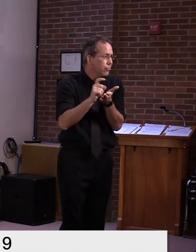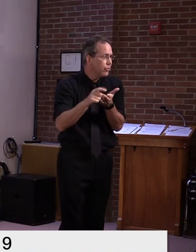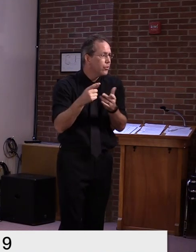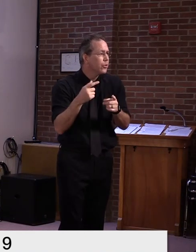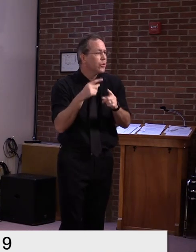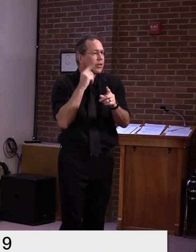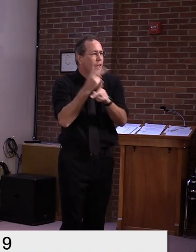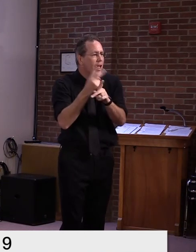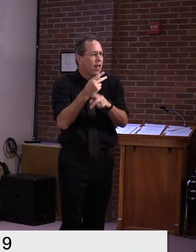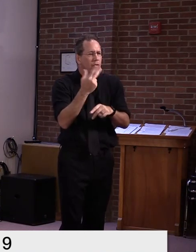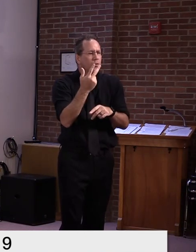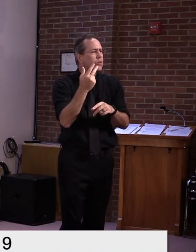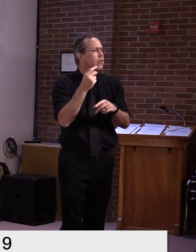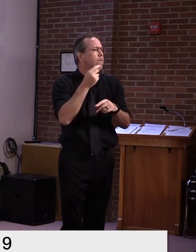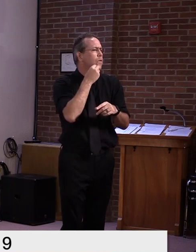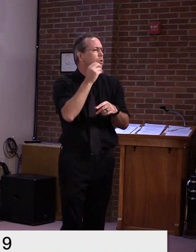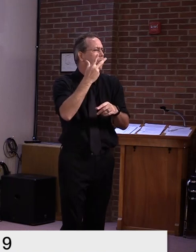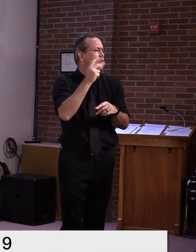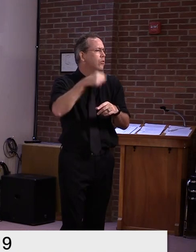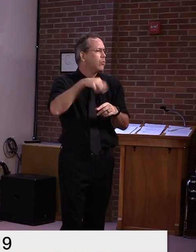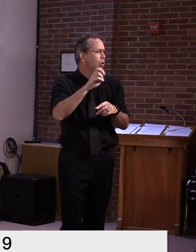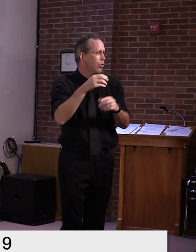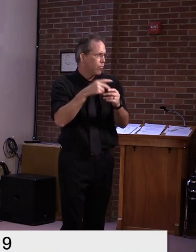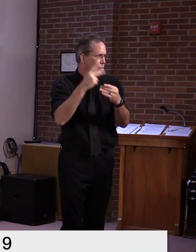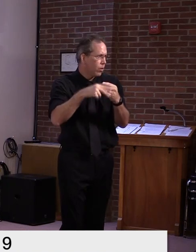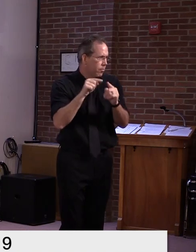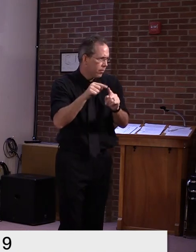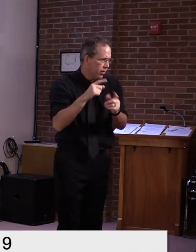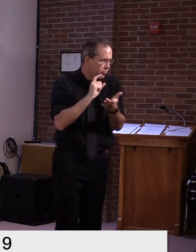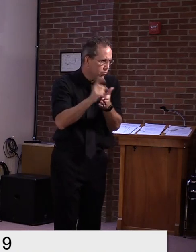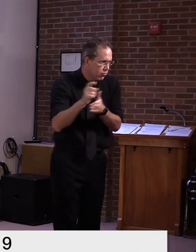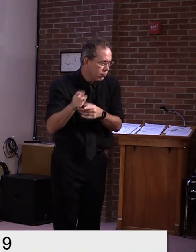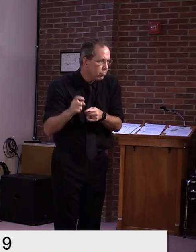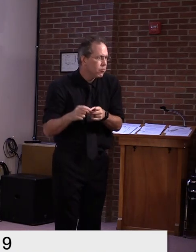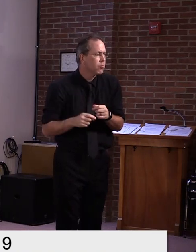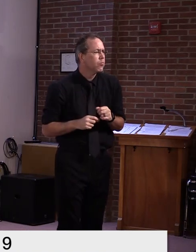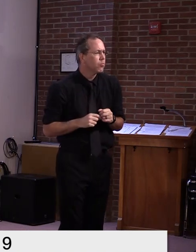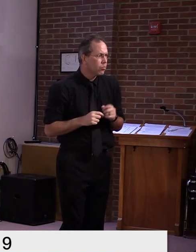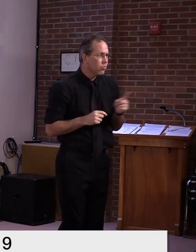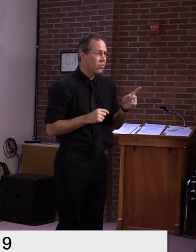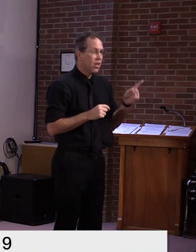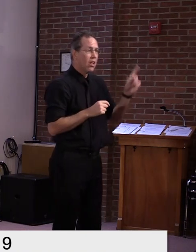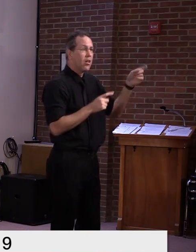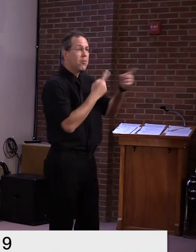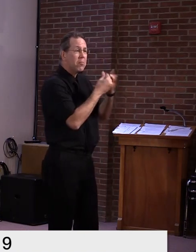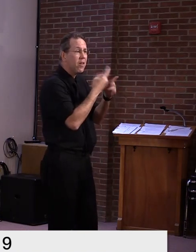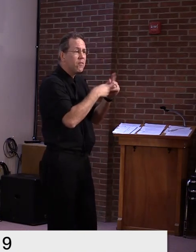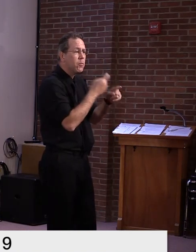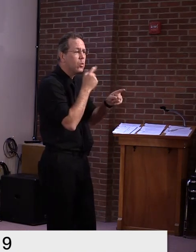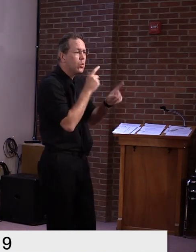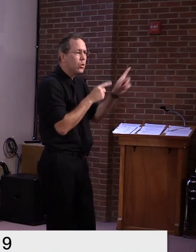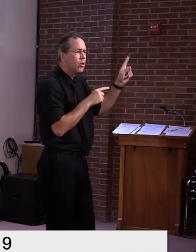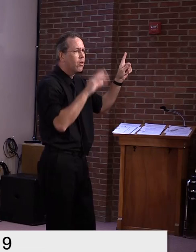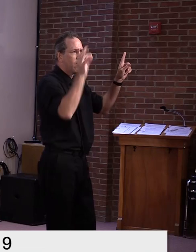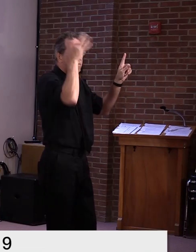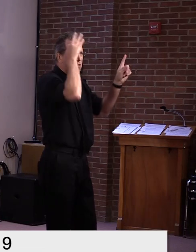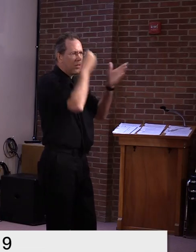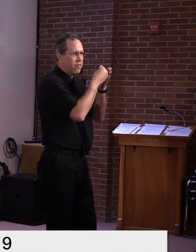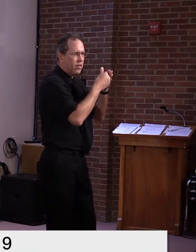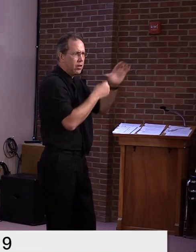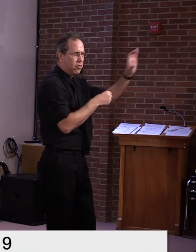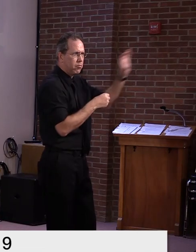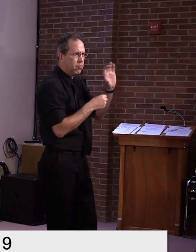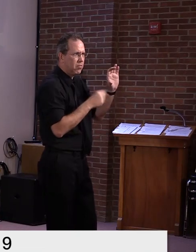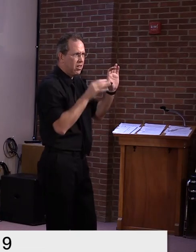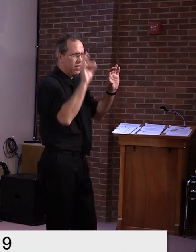benefits. This extra help is available to Vermont as part of the federal coronavirus relief bill.